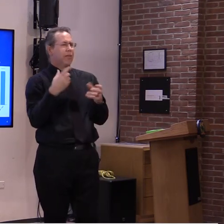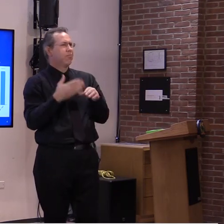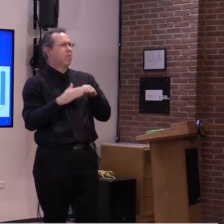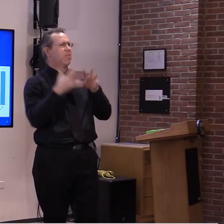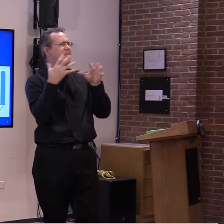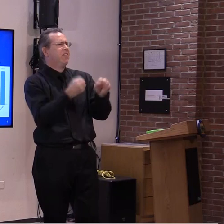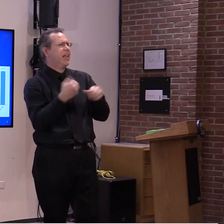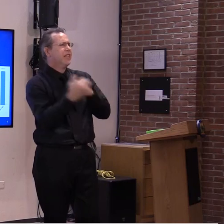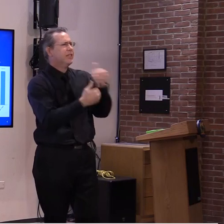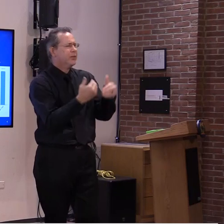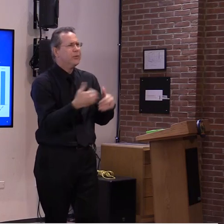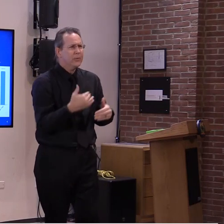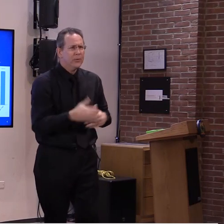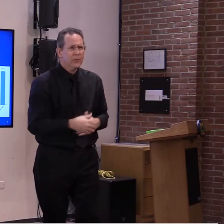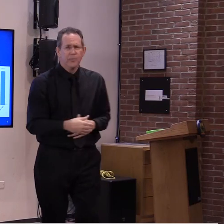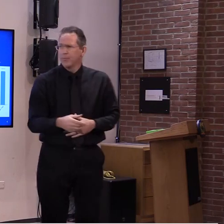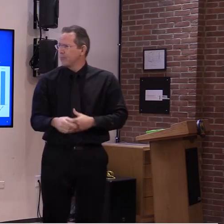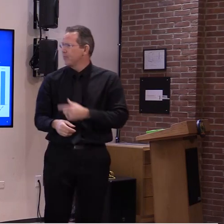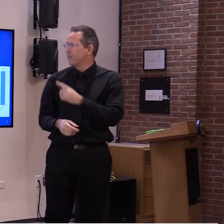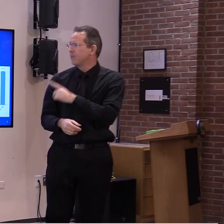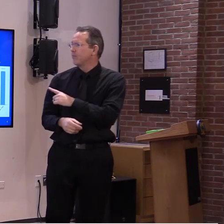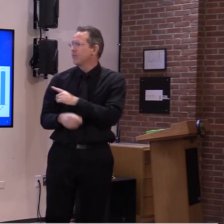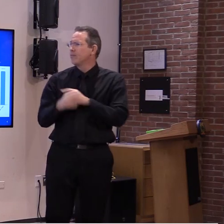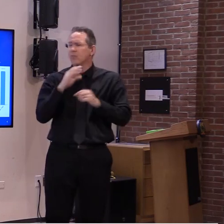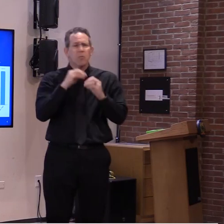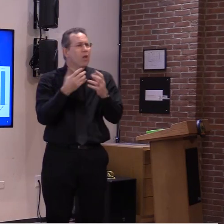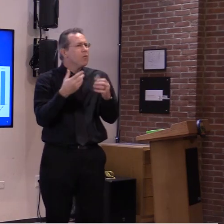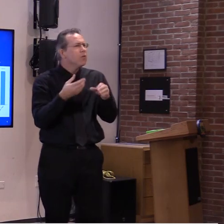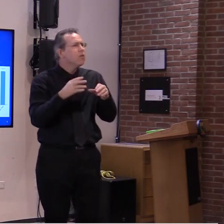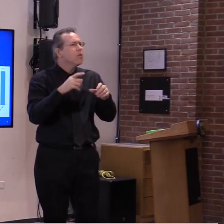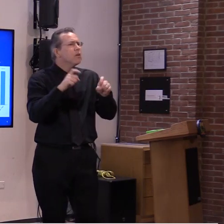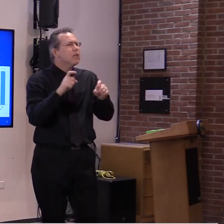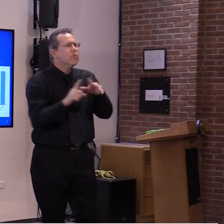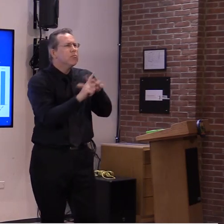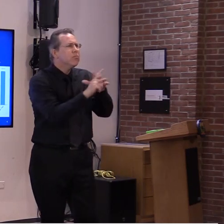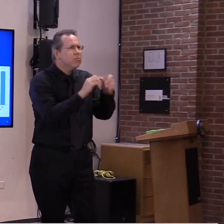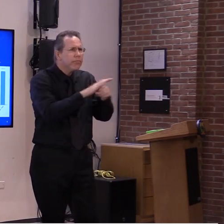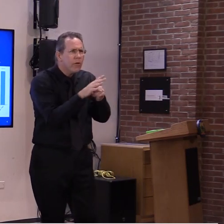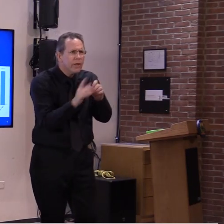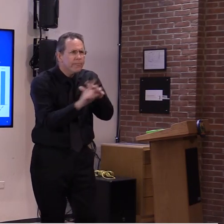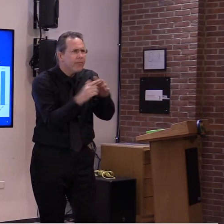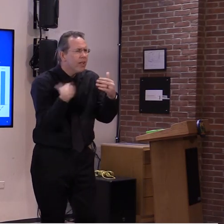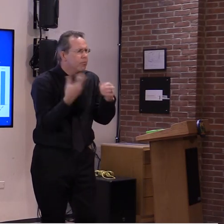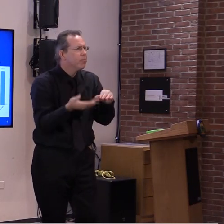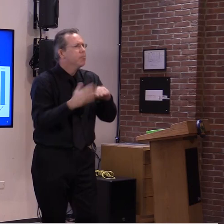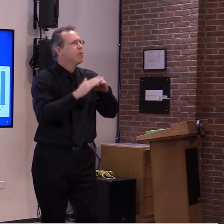also have some reason for concern, as the governor mentioned. This week, the Northeast is reporting over